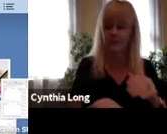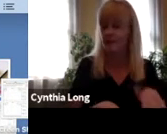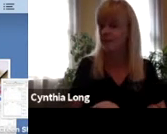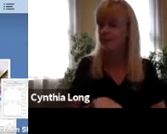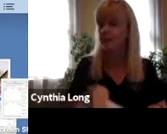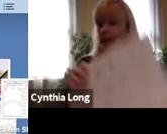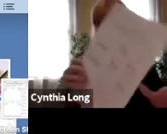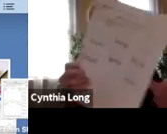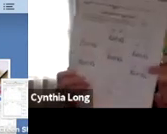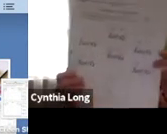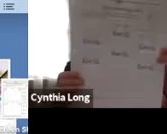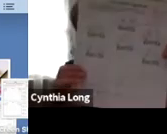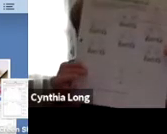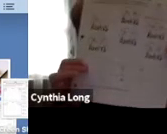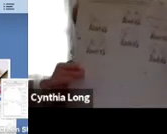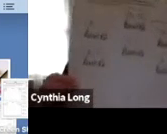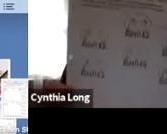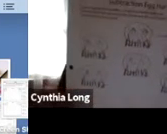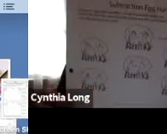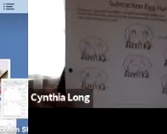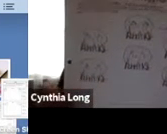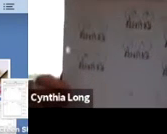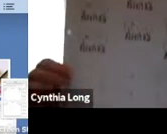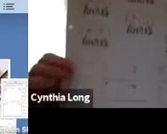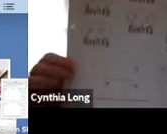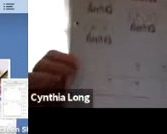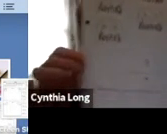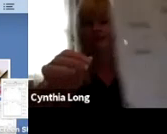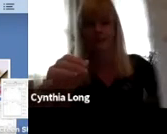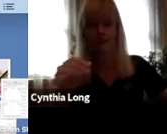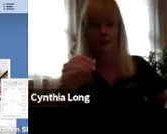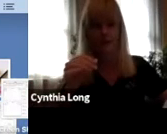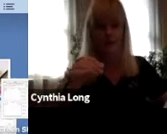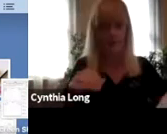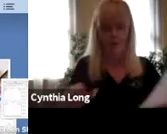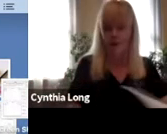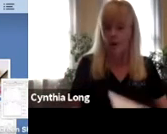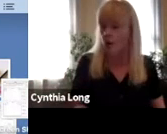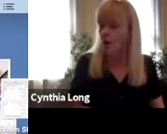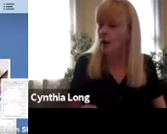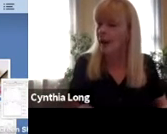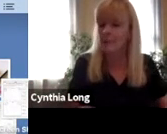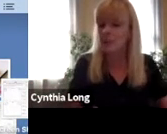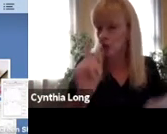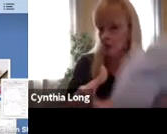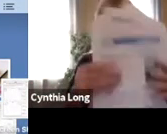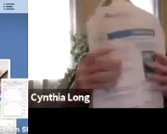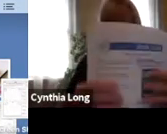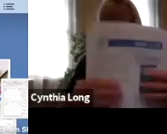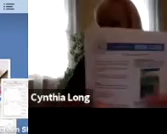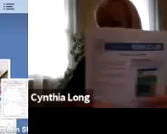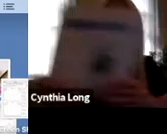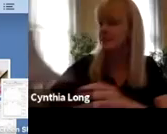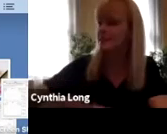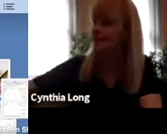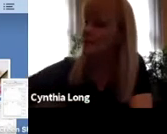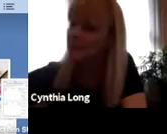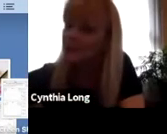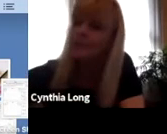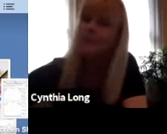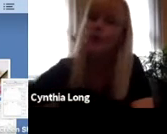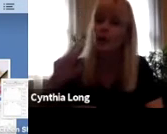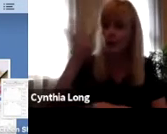can access them like this. This is just math. Okay, let me show you this.